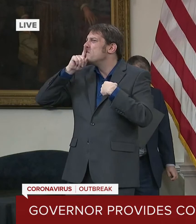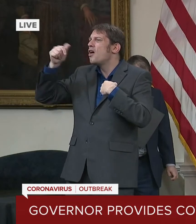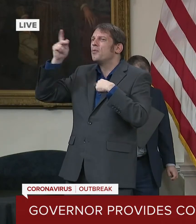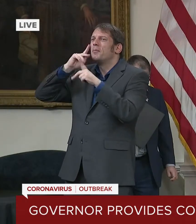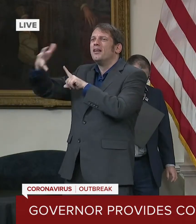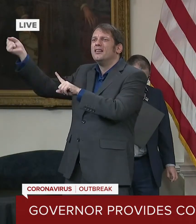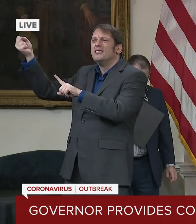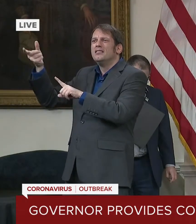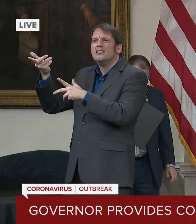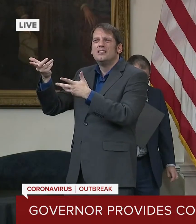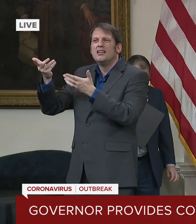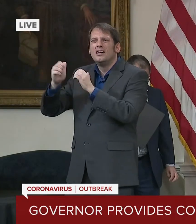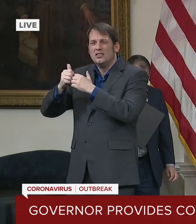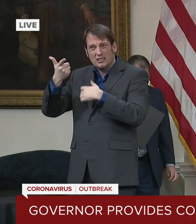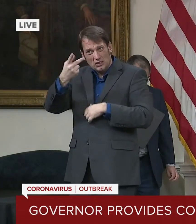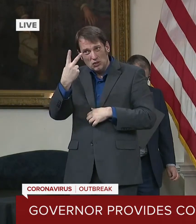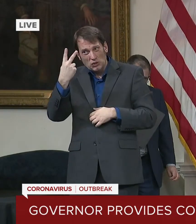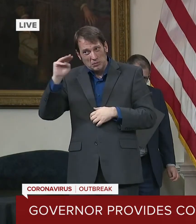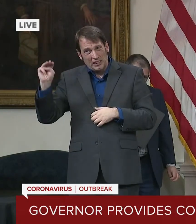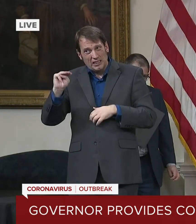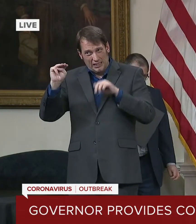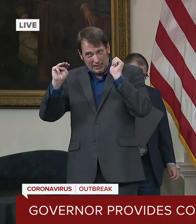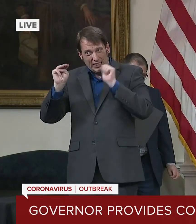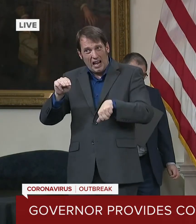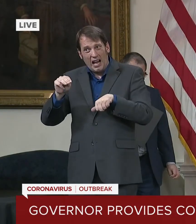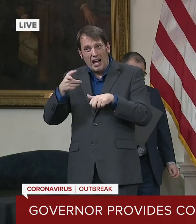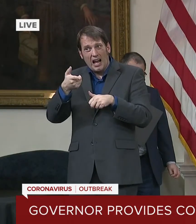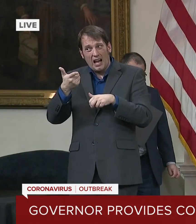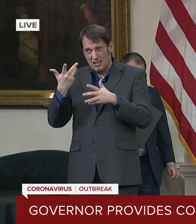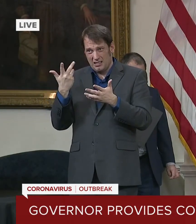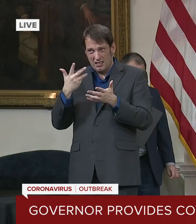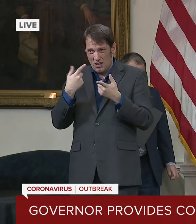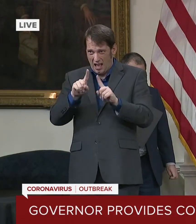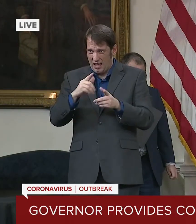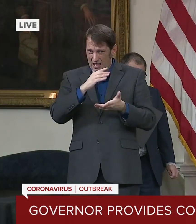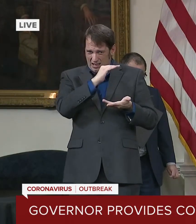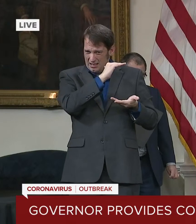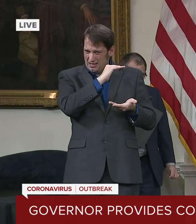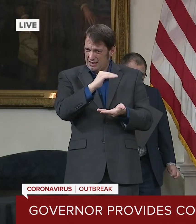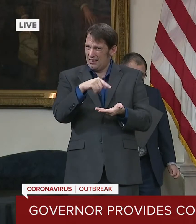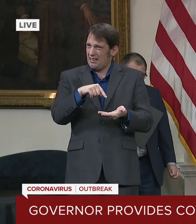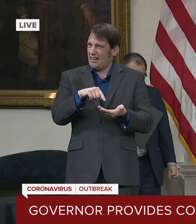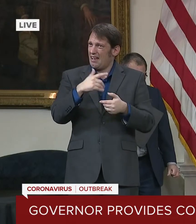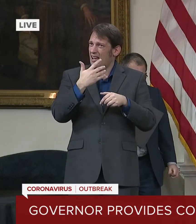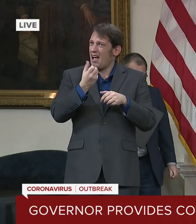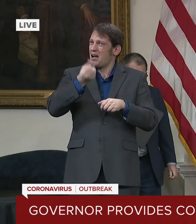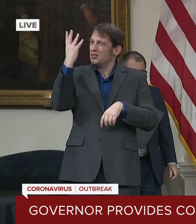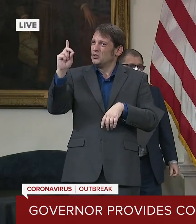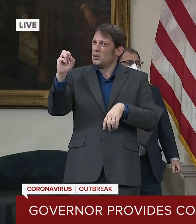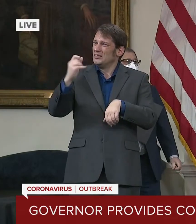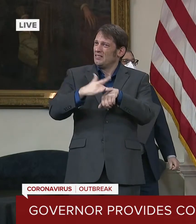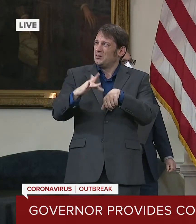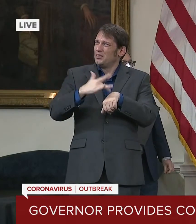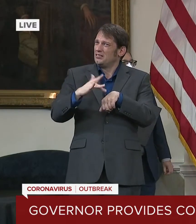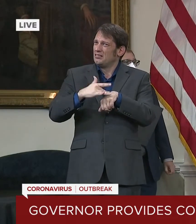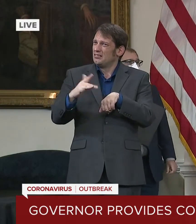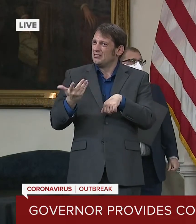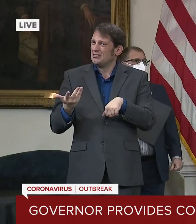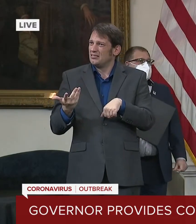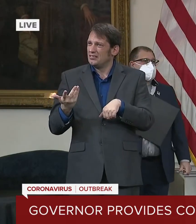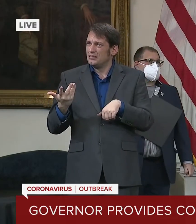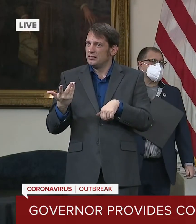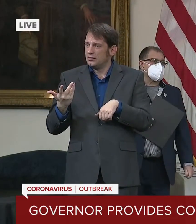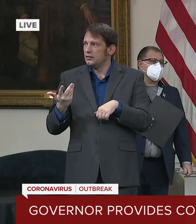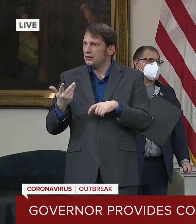600,000 doses, there's 3 times more people eligible than doses available. And I understand increasing demand to make sure nothing goes to waste, but the